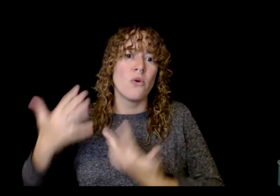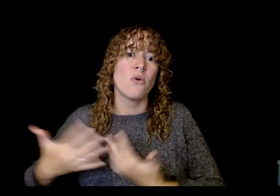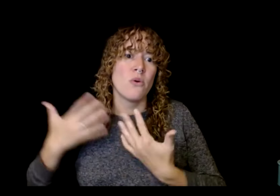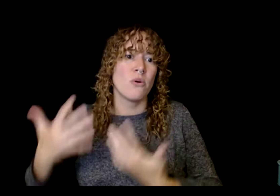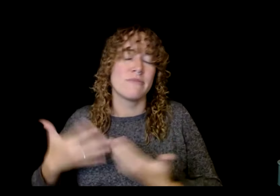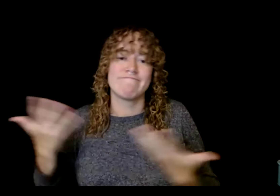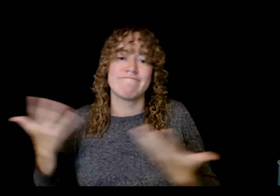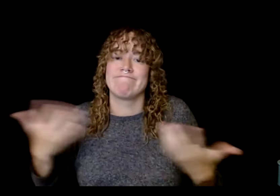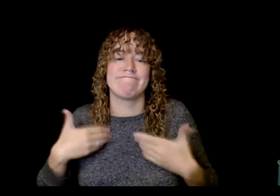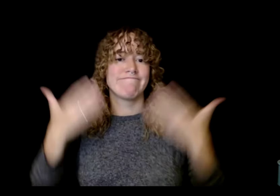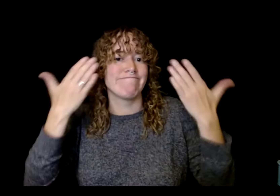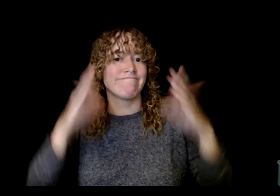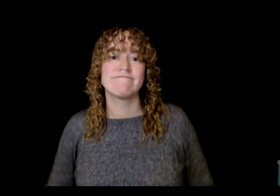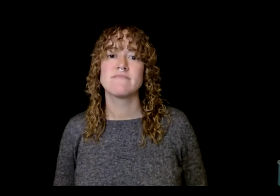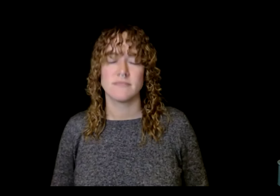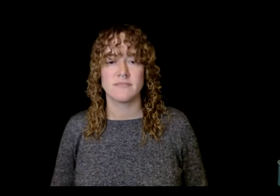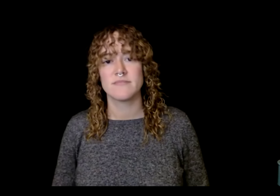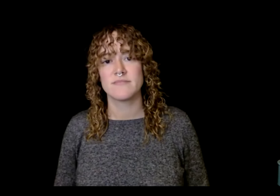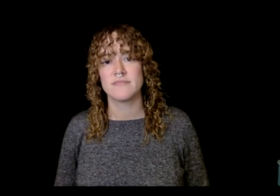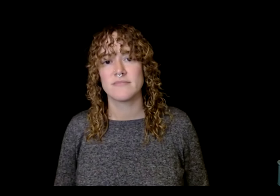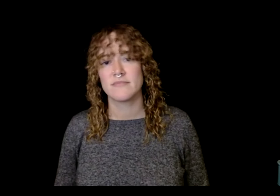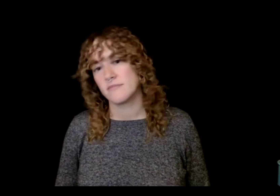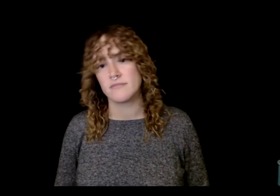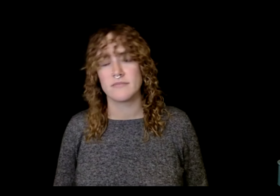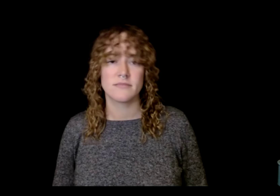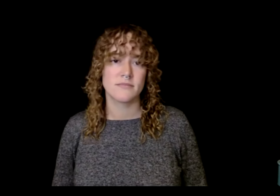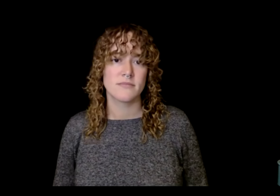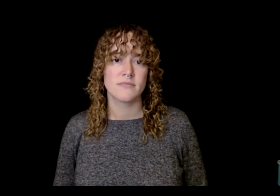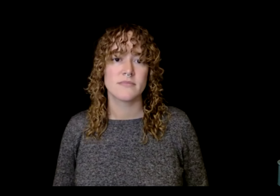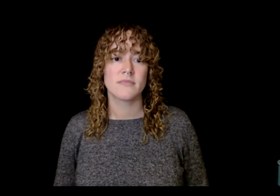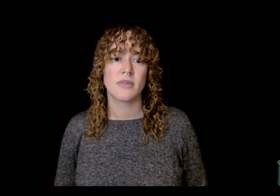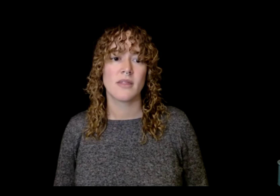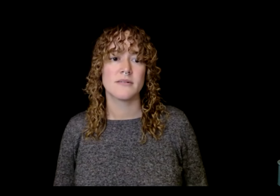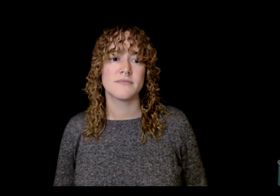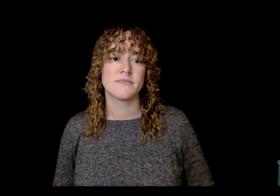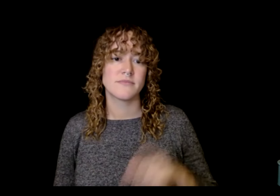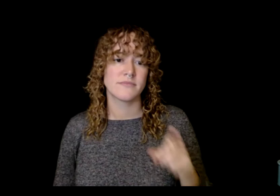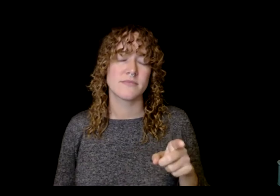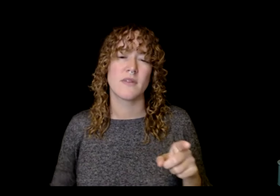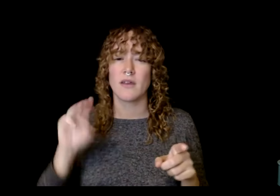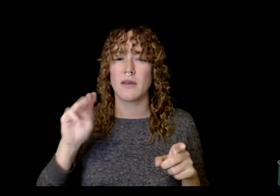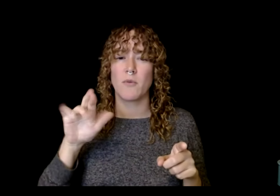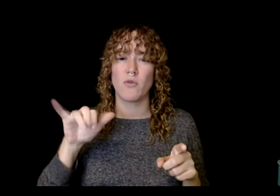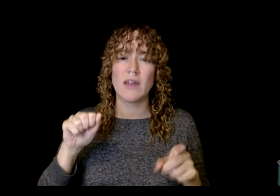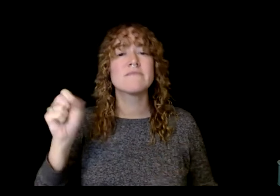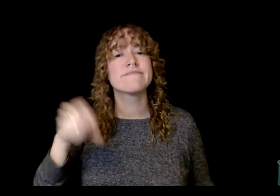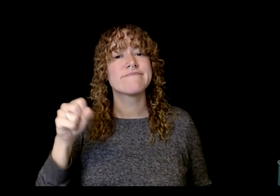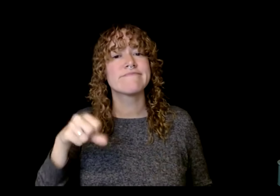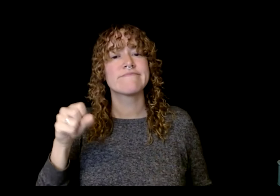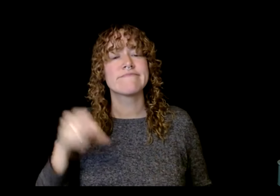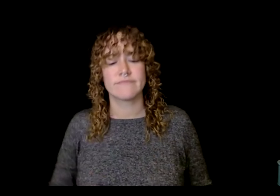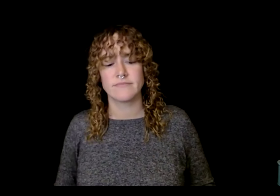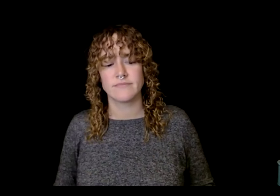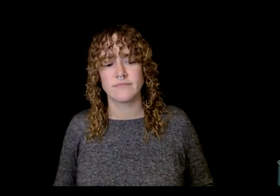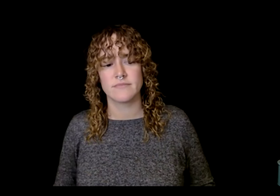um, we'll see. Yes. I think the other big message is while um, there